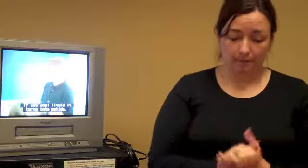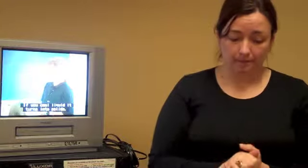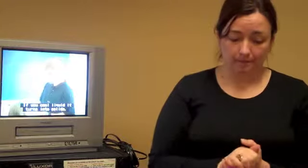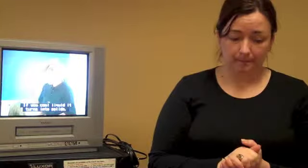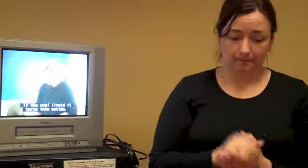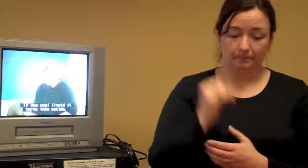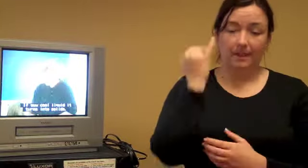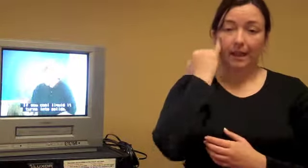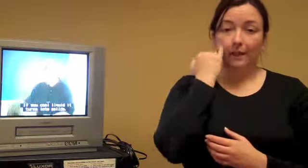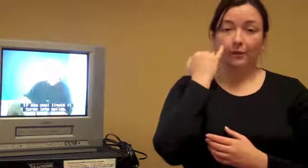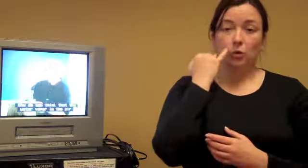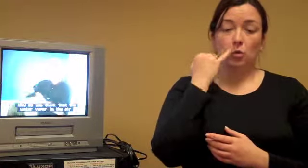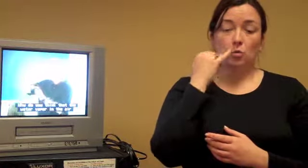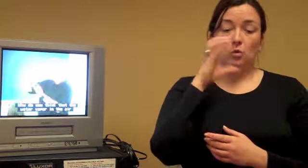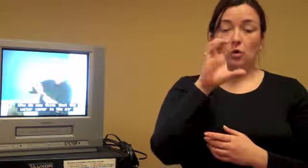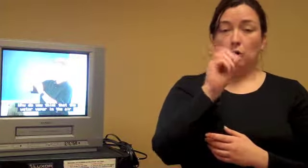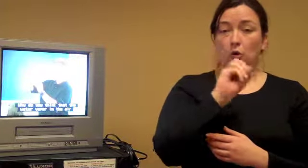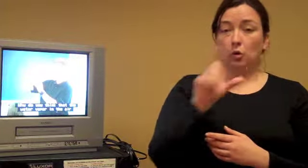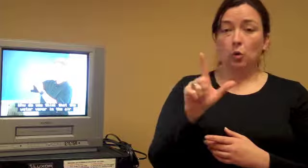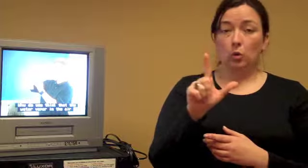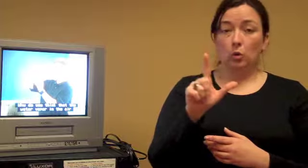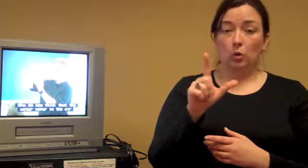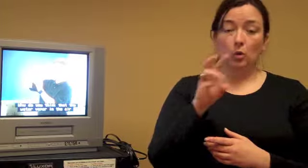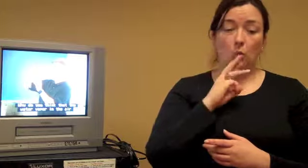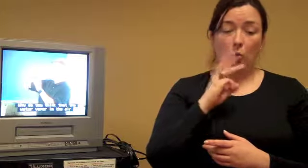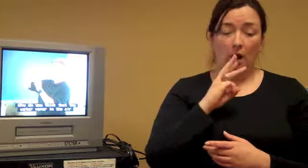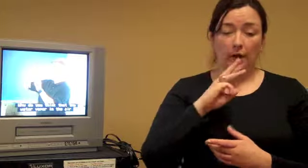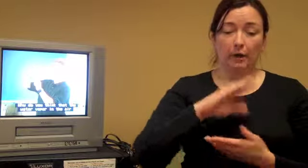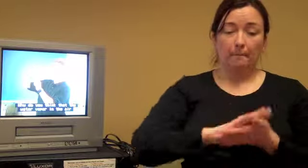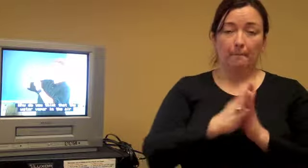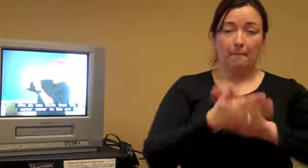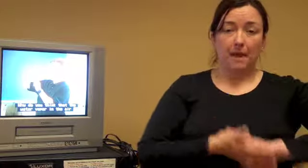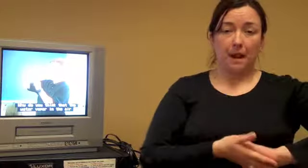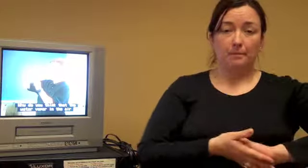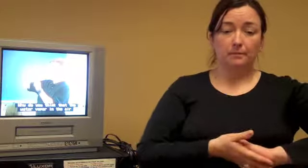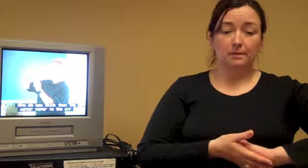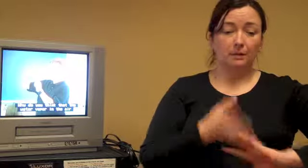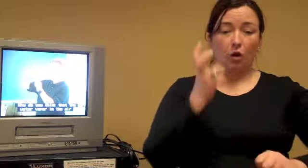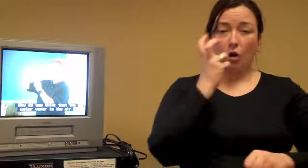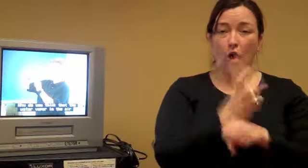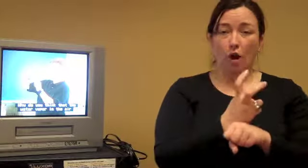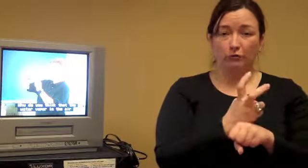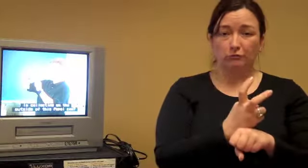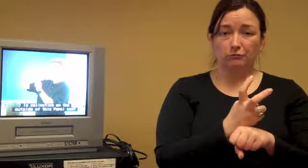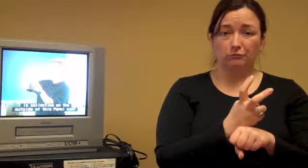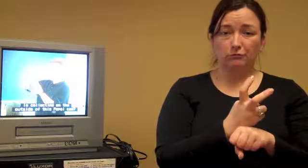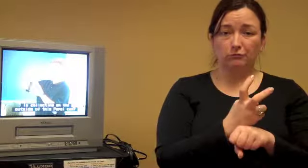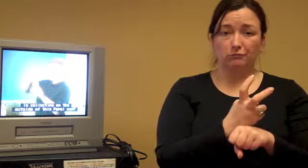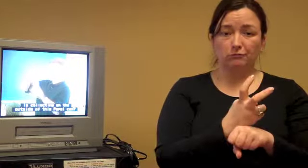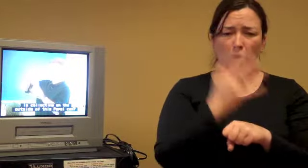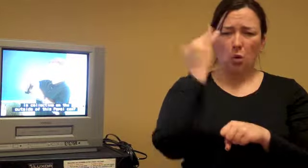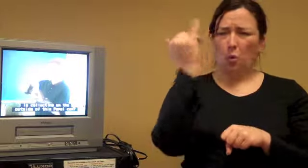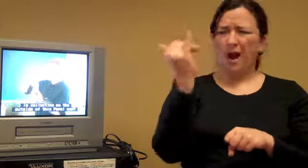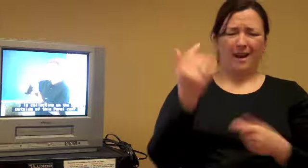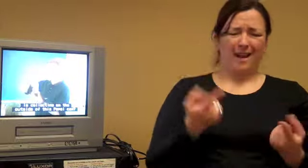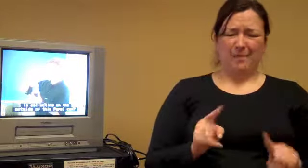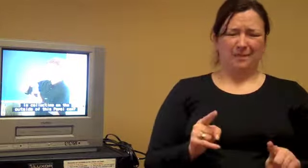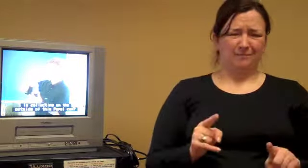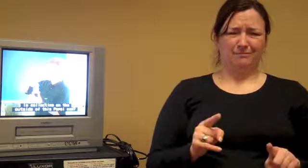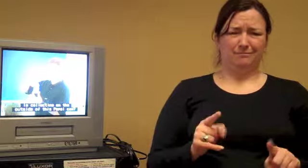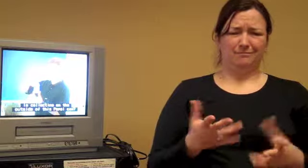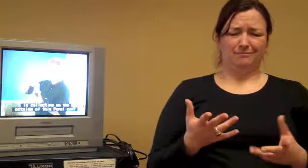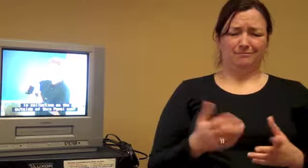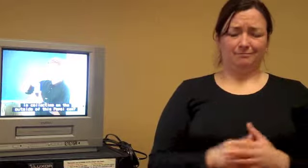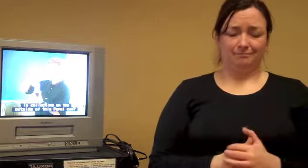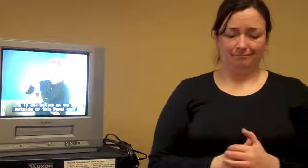turns into solid. Why do you think that the water vapor in the air is collecting on the outside of this Pepsi can?